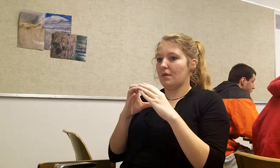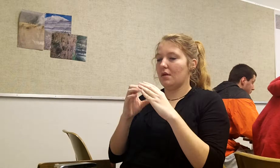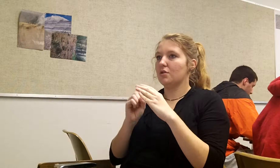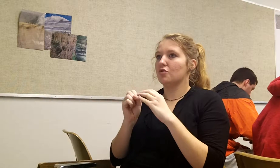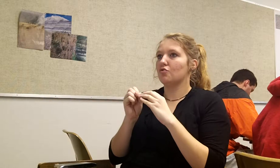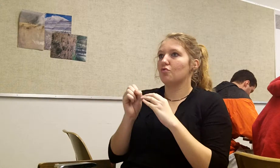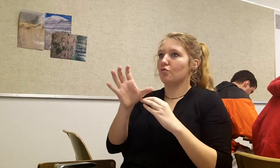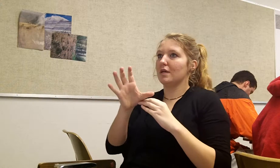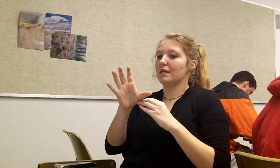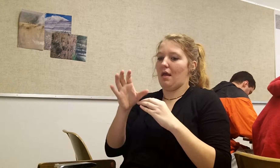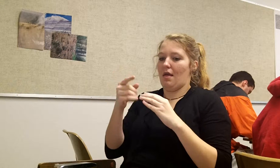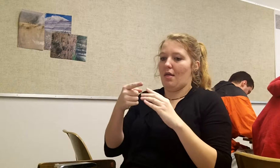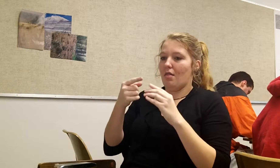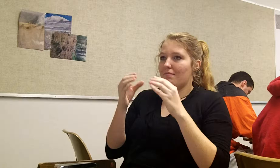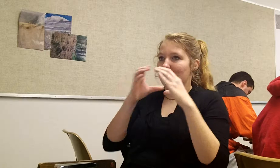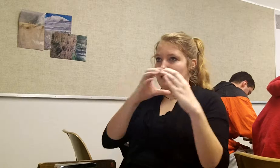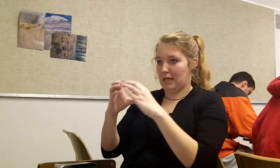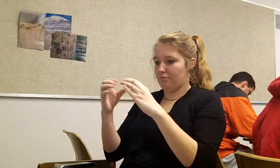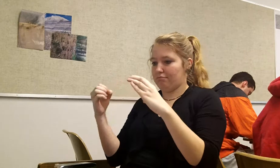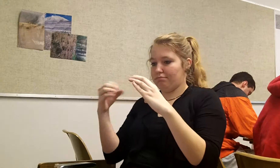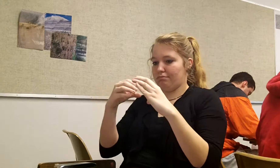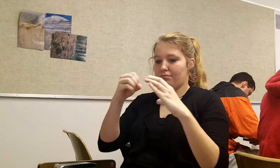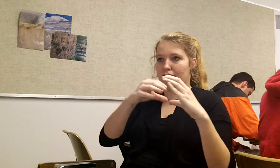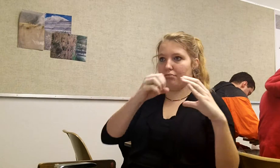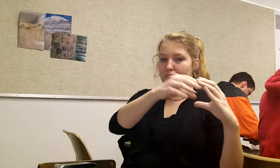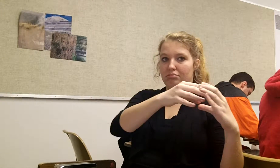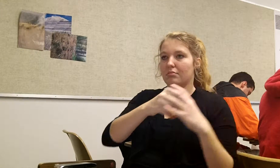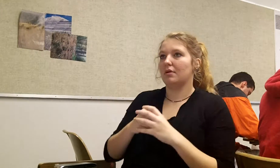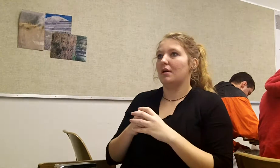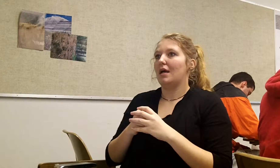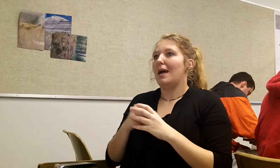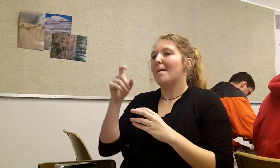between cells, it actually has to be linked